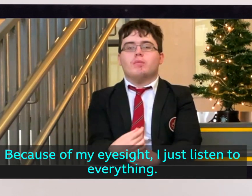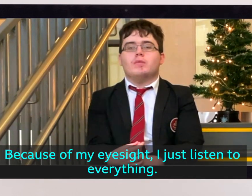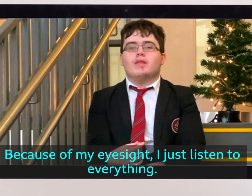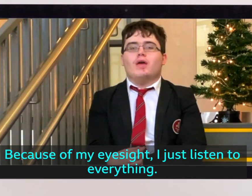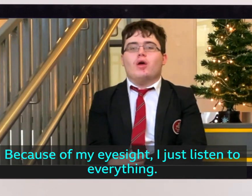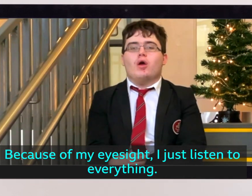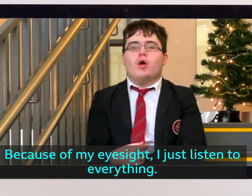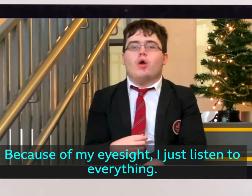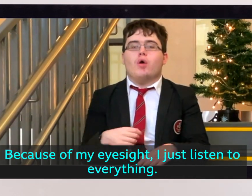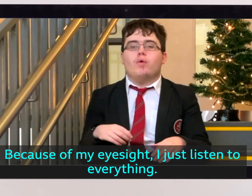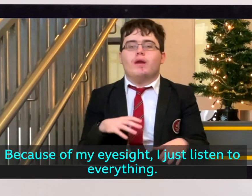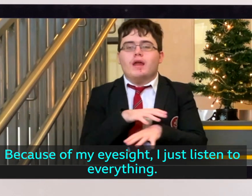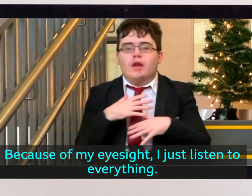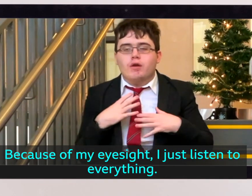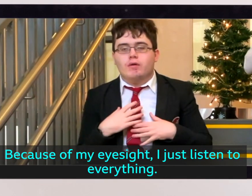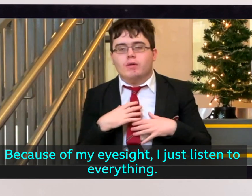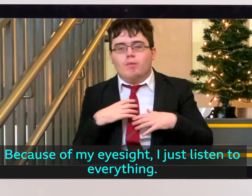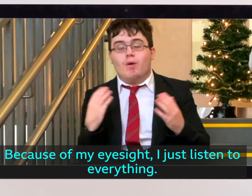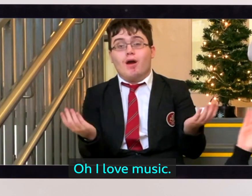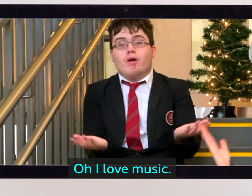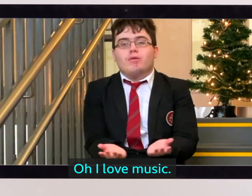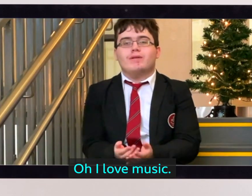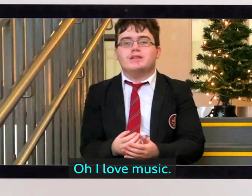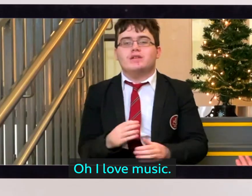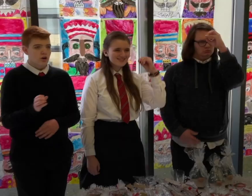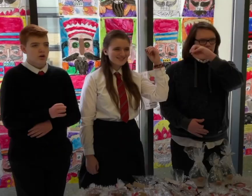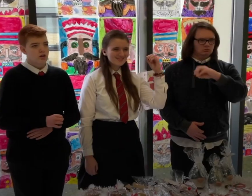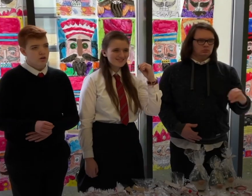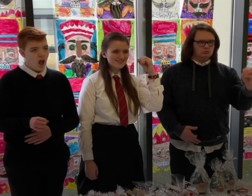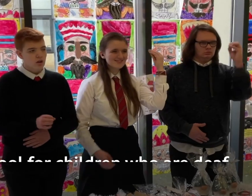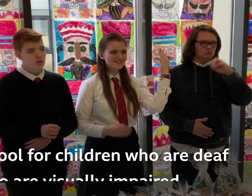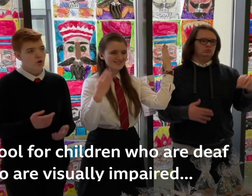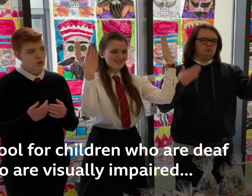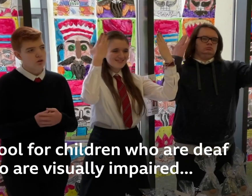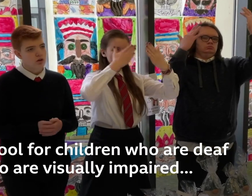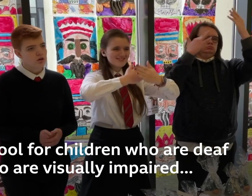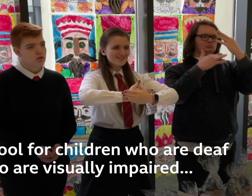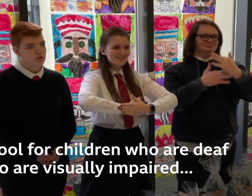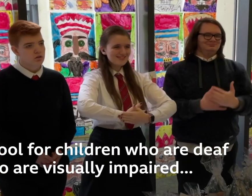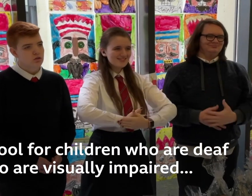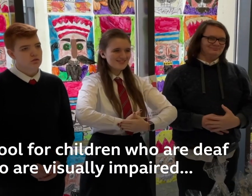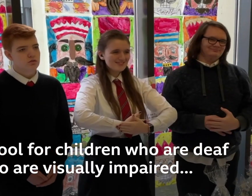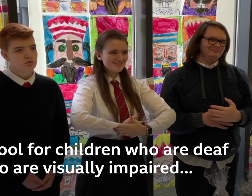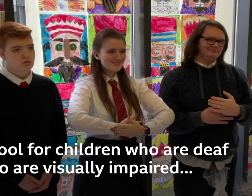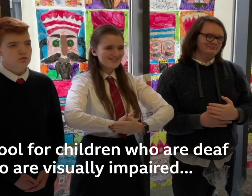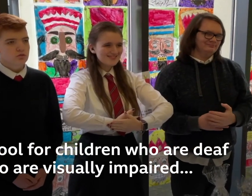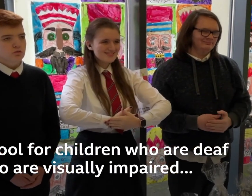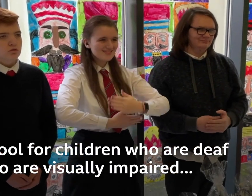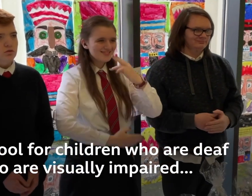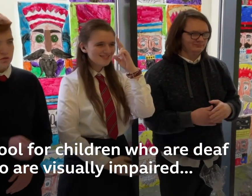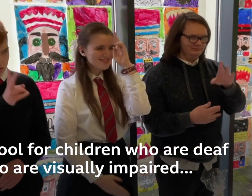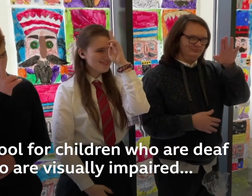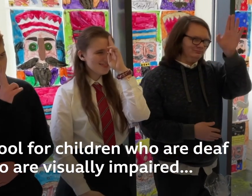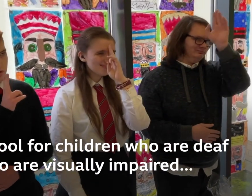Because of my eyesight, I just listen to everything. I love music. A school for children who are deaf